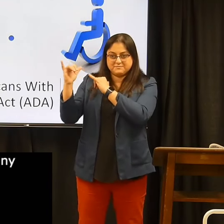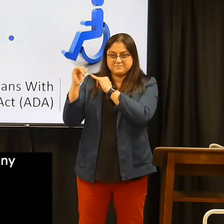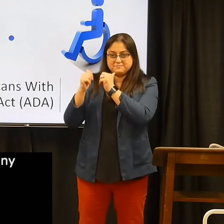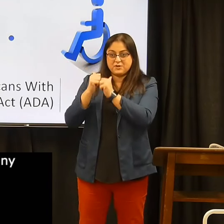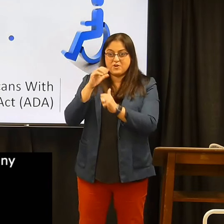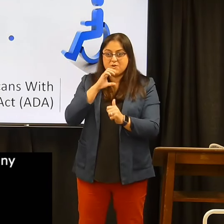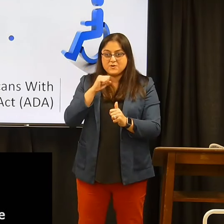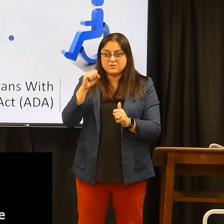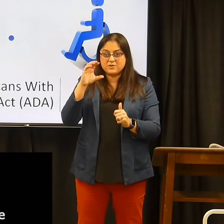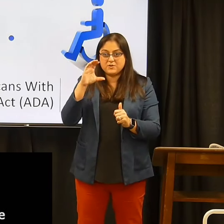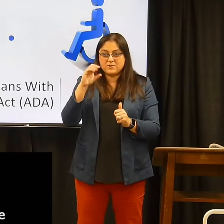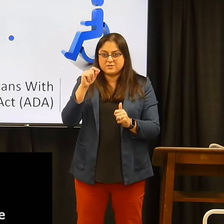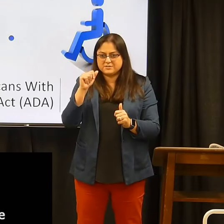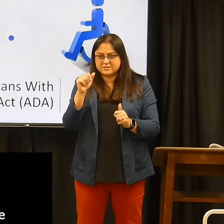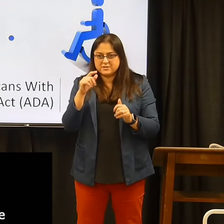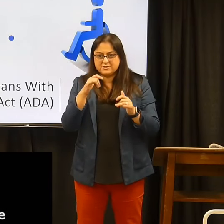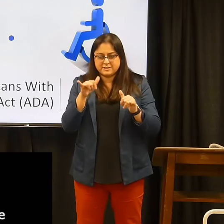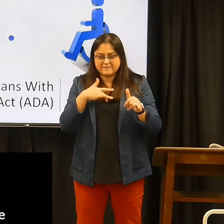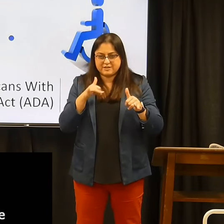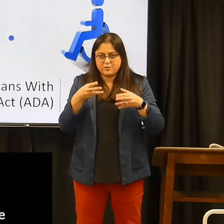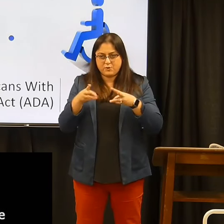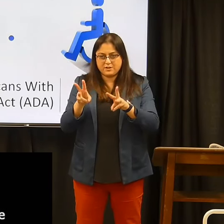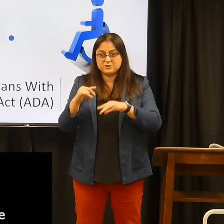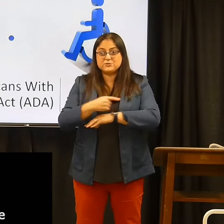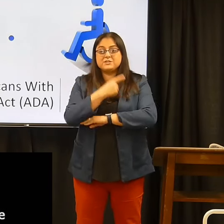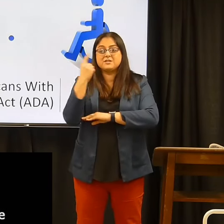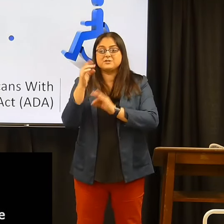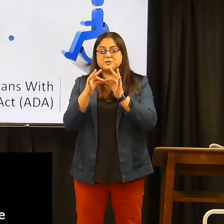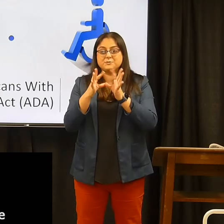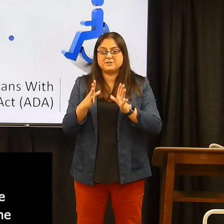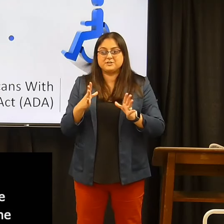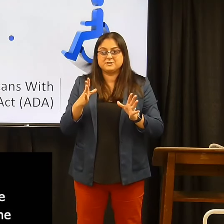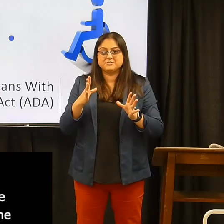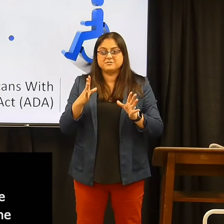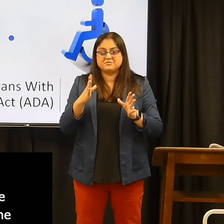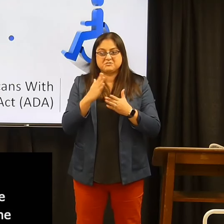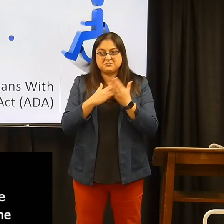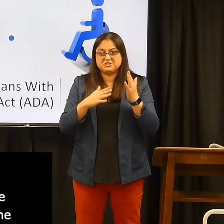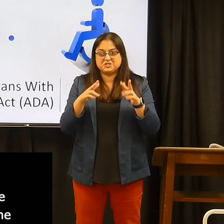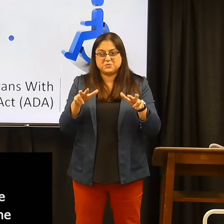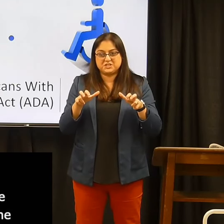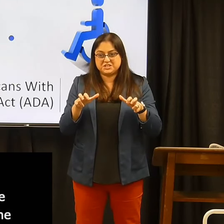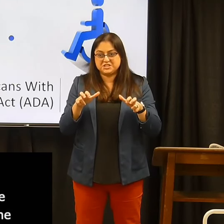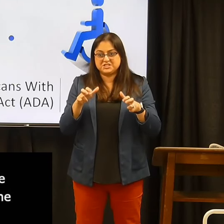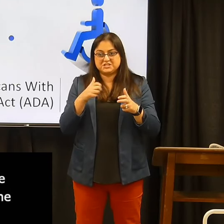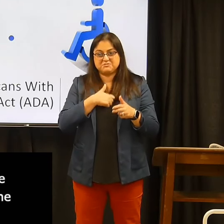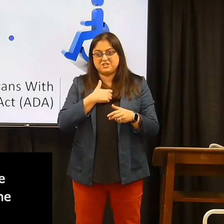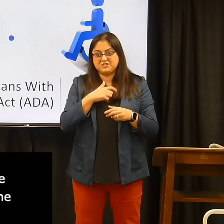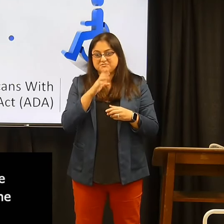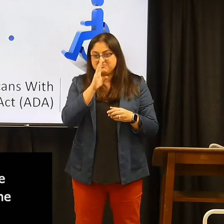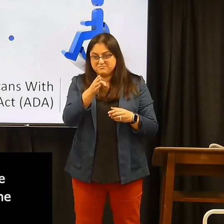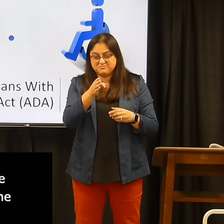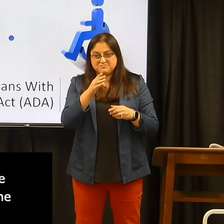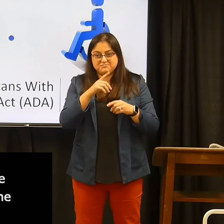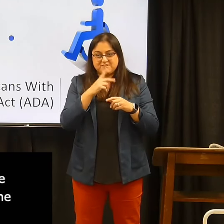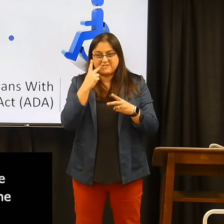So I saw a Gallaudet teacher say the same thing, and I felt the same way. I feel it's the same way today. I'm sorry, I feel